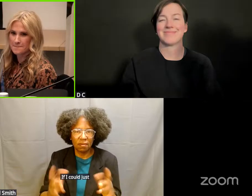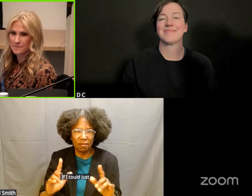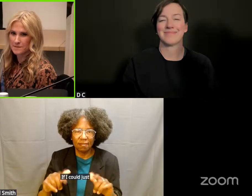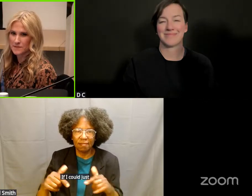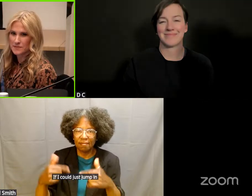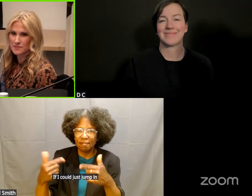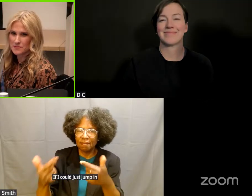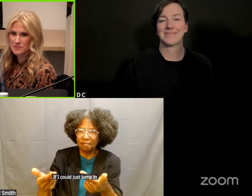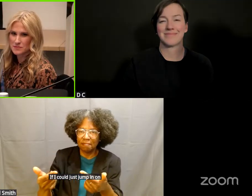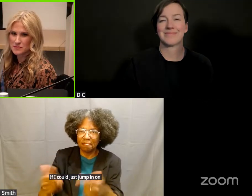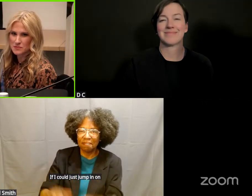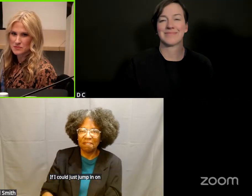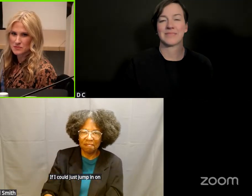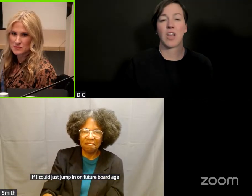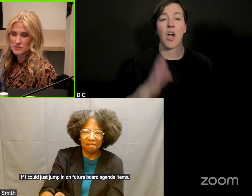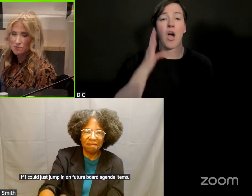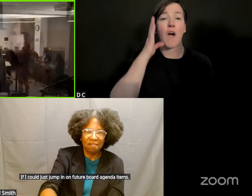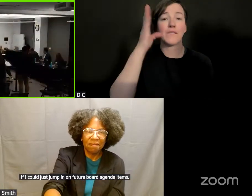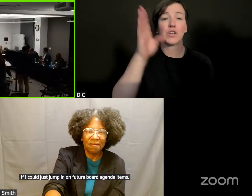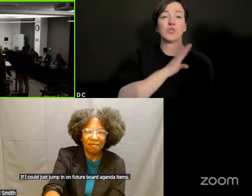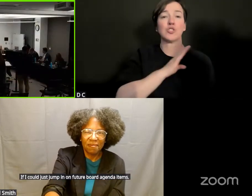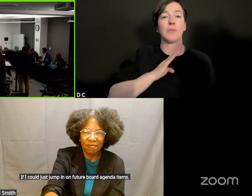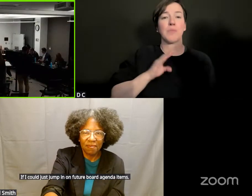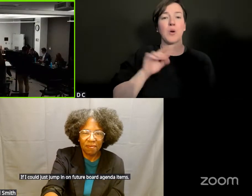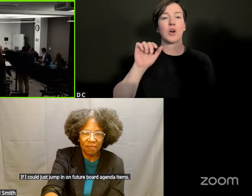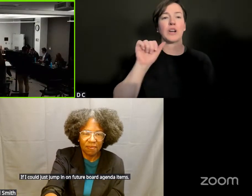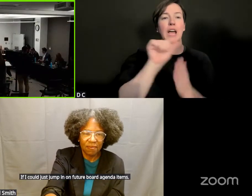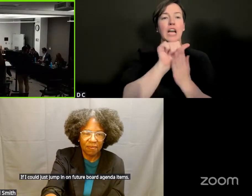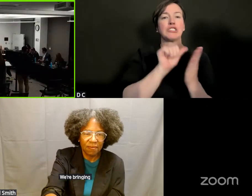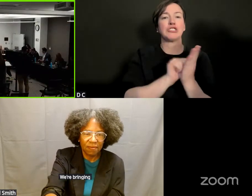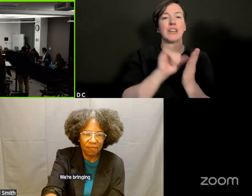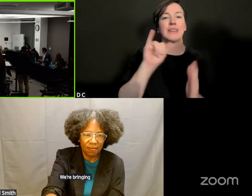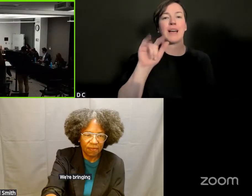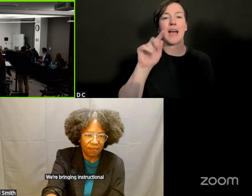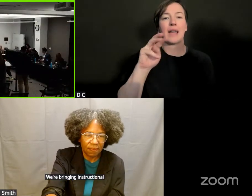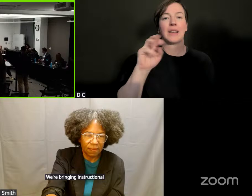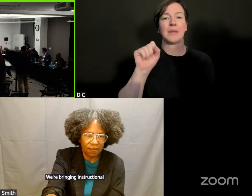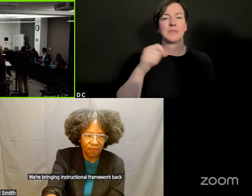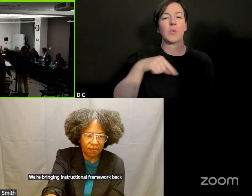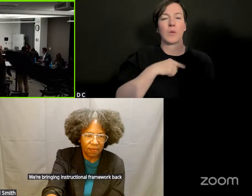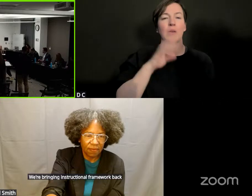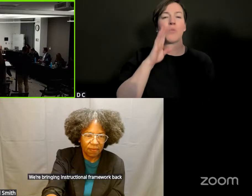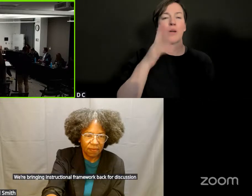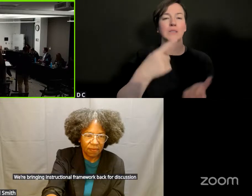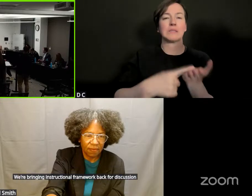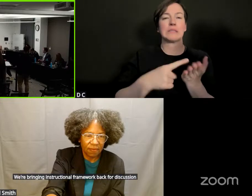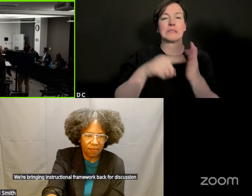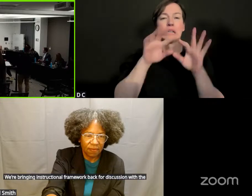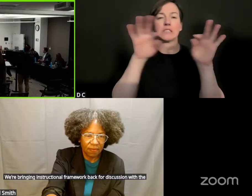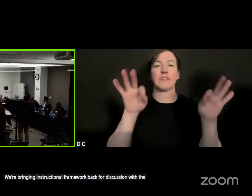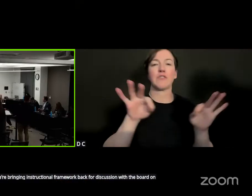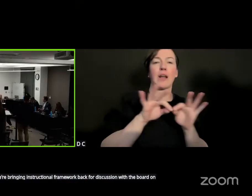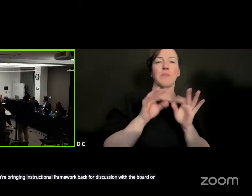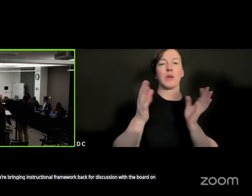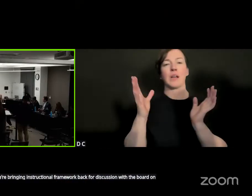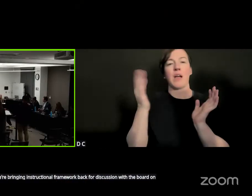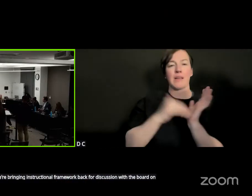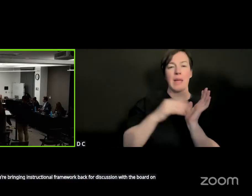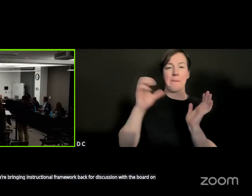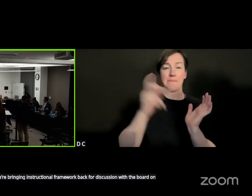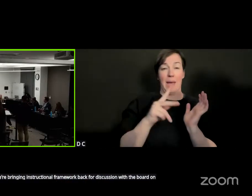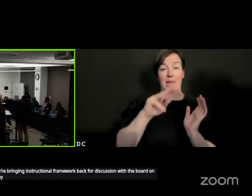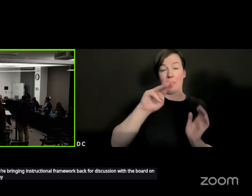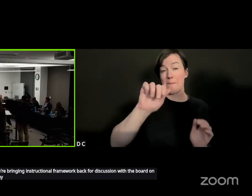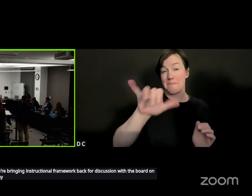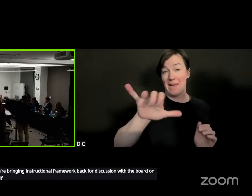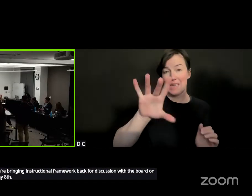On future board agenda items, we're bringing instructional framework back for discussion with the board on May 8th.